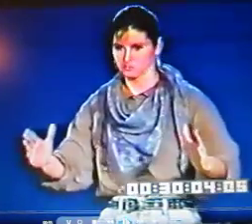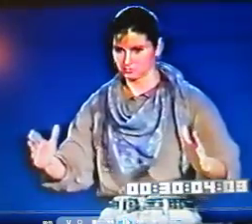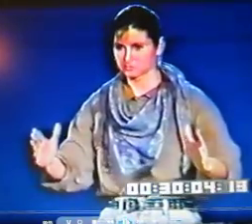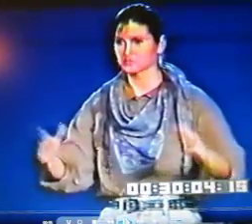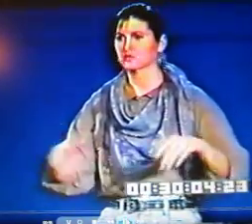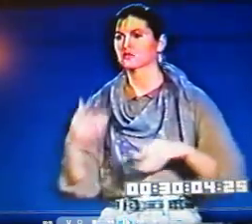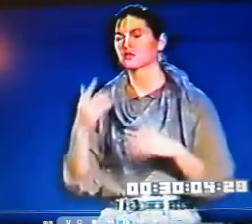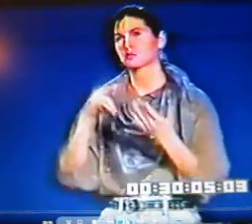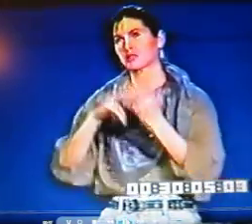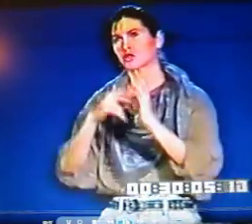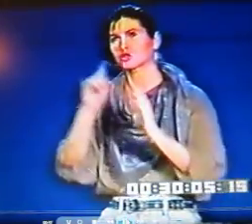7 people.